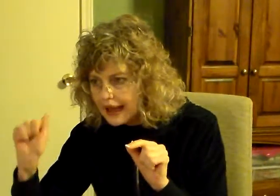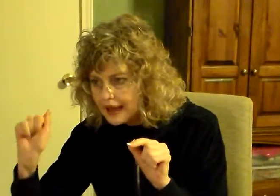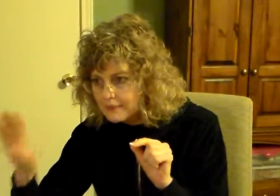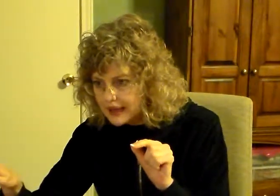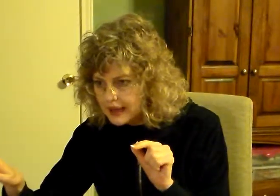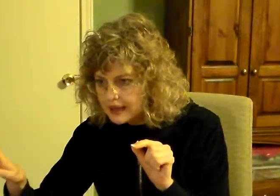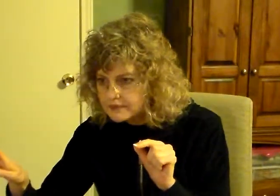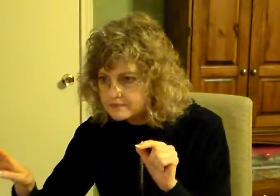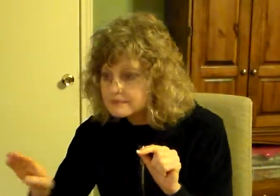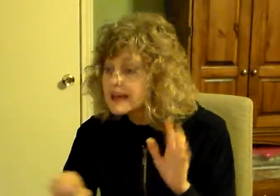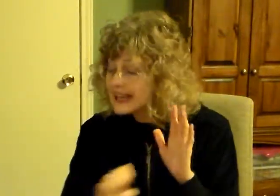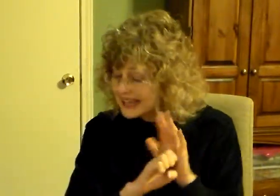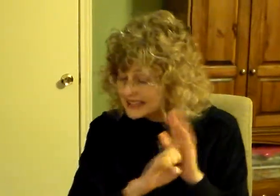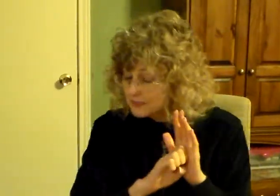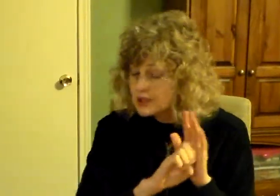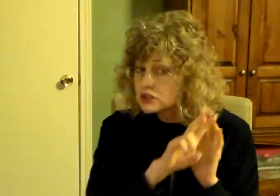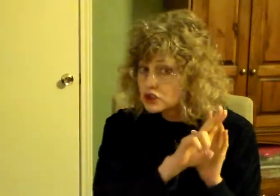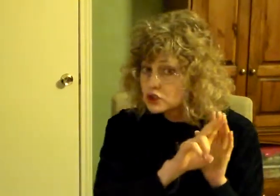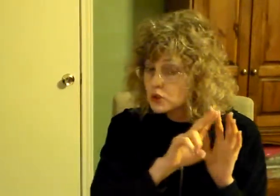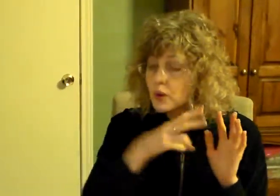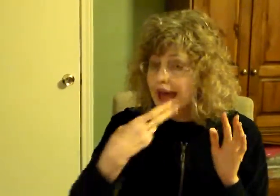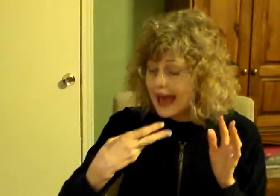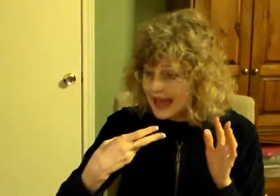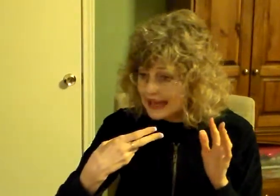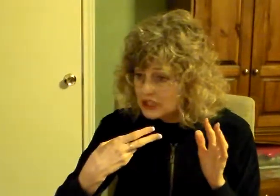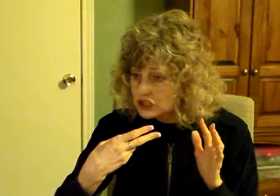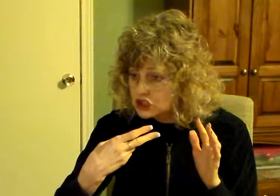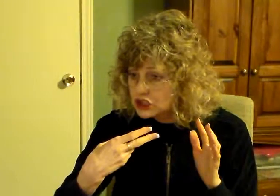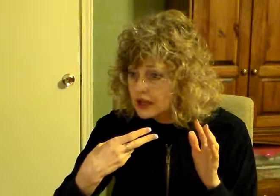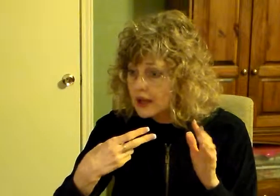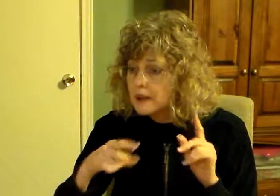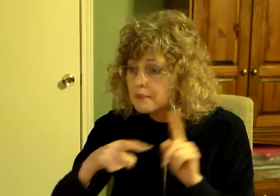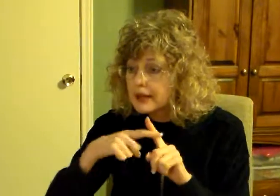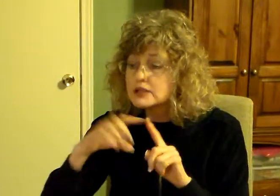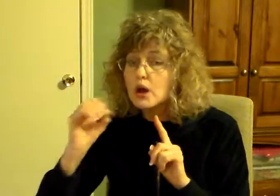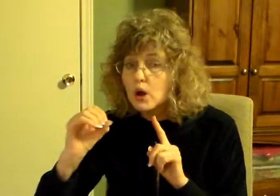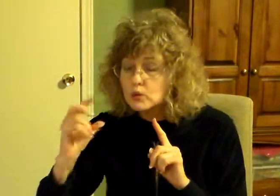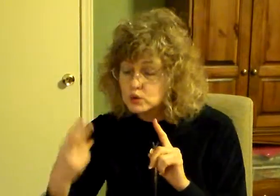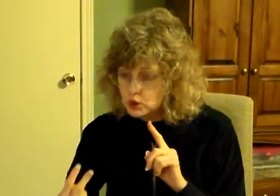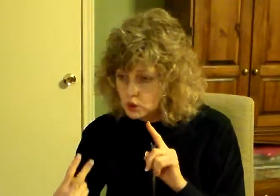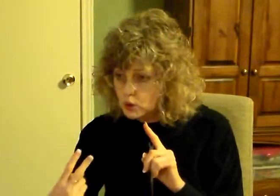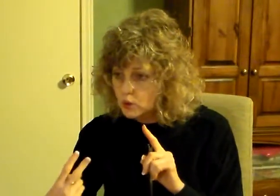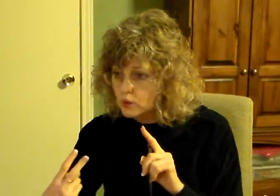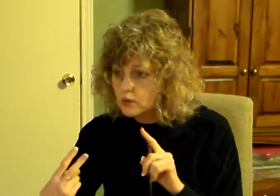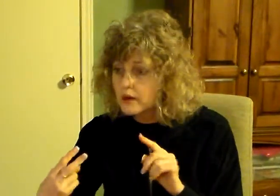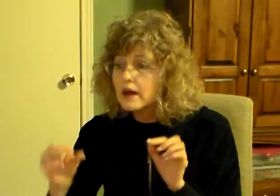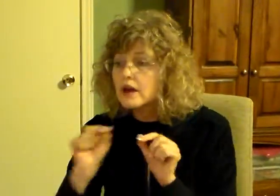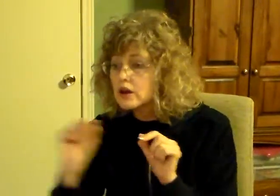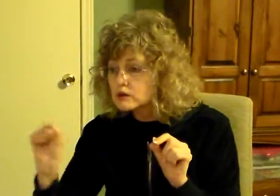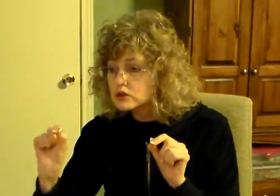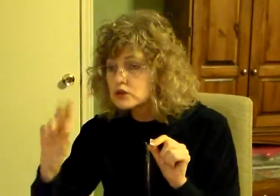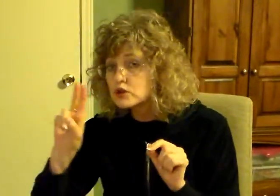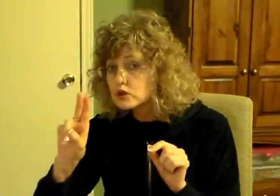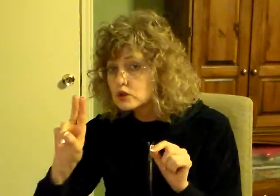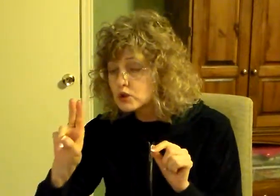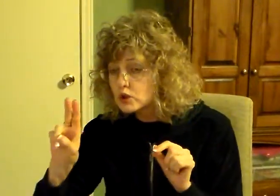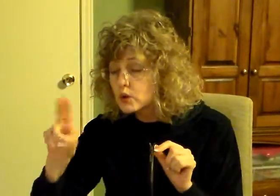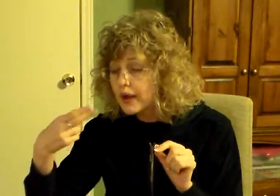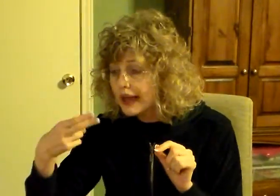gas reacts with oxygen gas to form water. A2 is placed in front of the H2 and the H2O